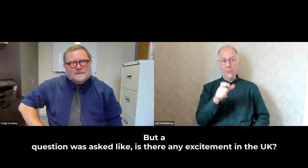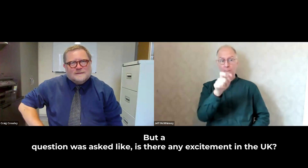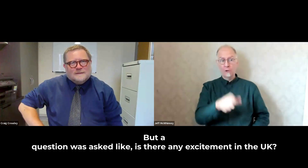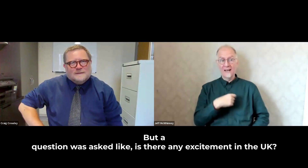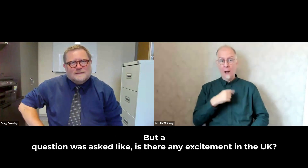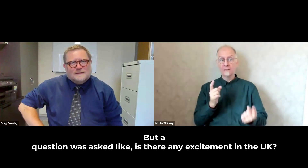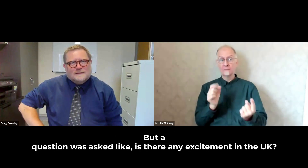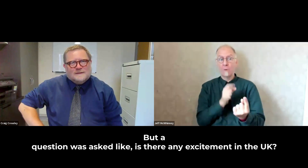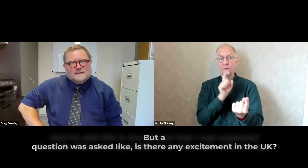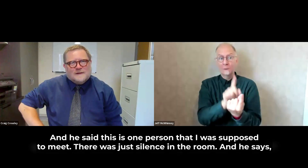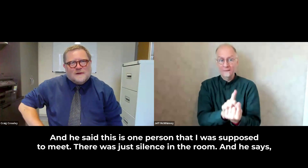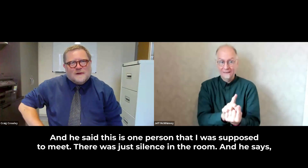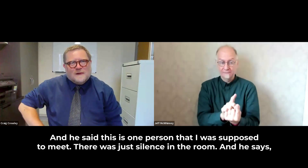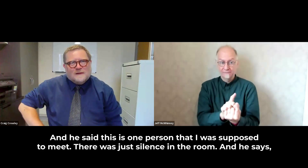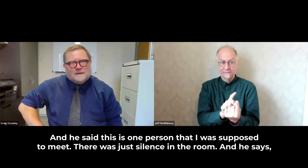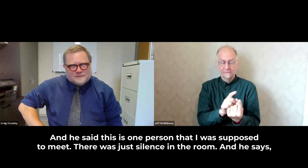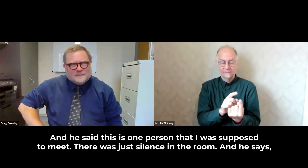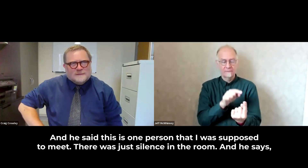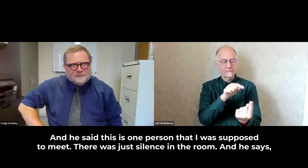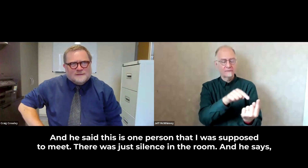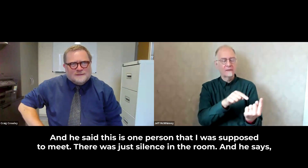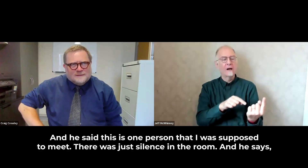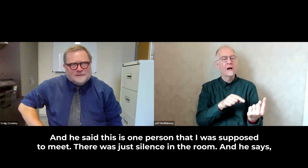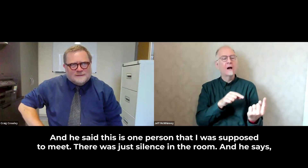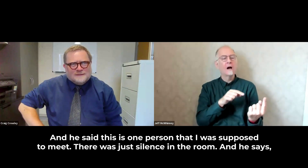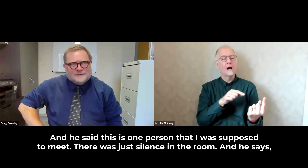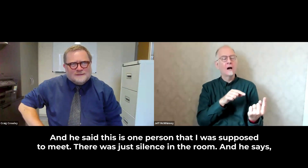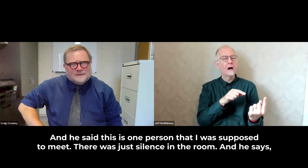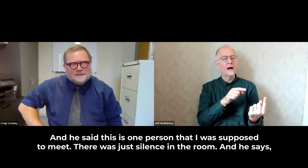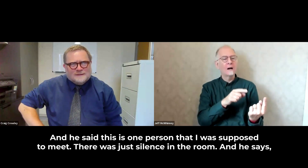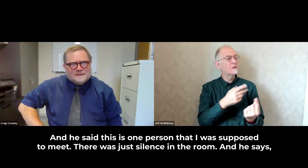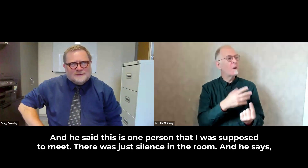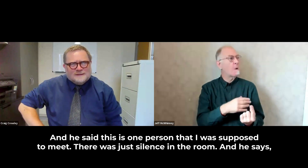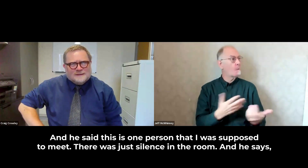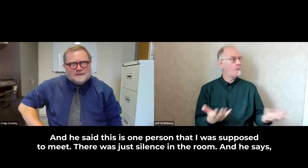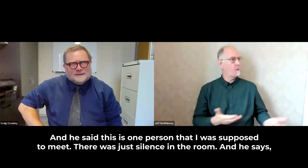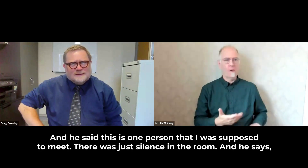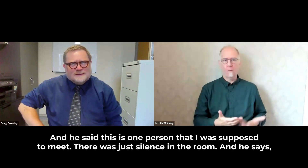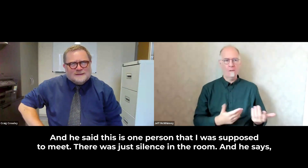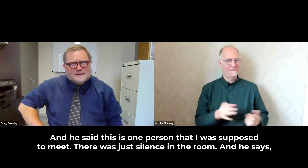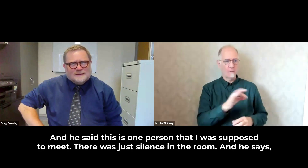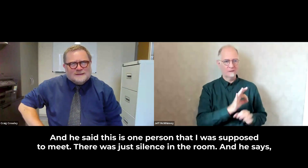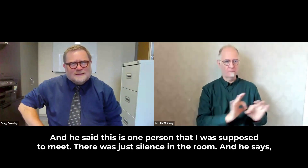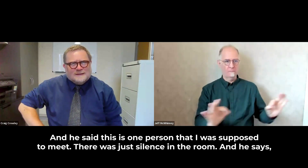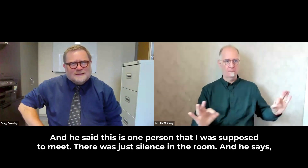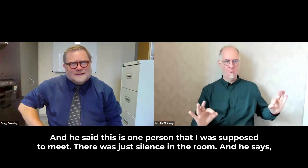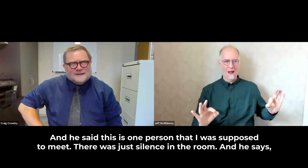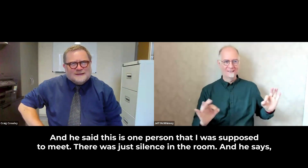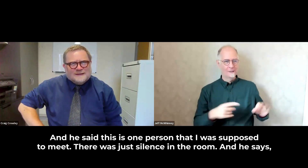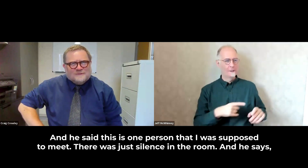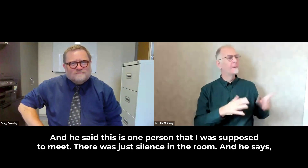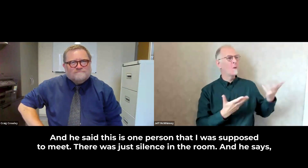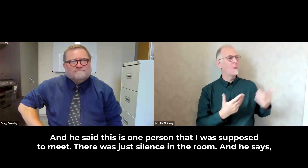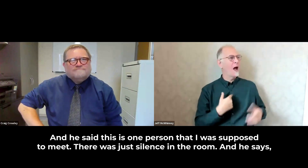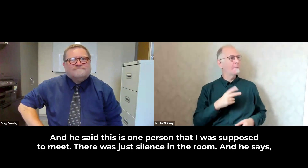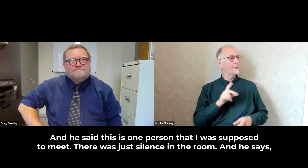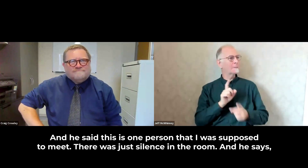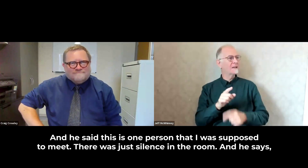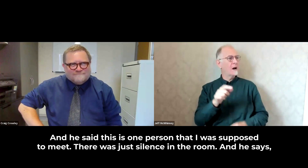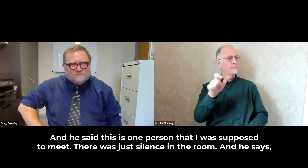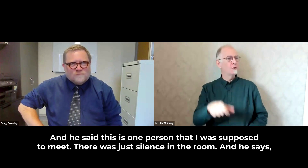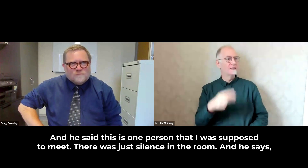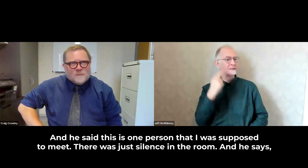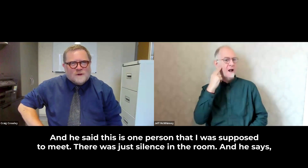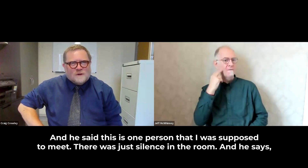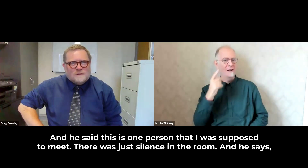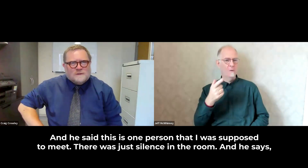any excitement in the UK? And one person that I was supposed to meet, he was, if there was